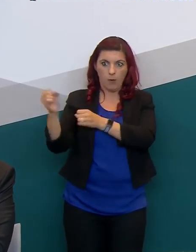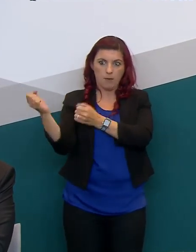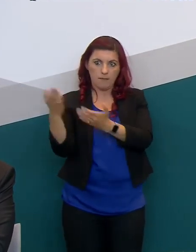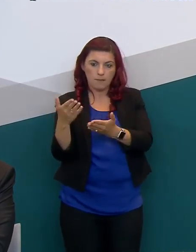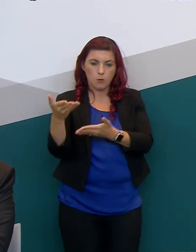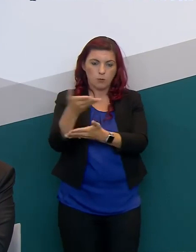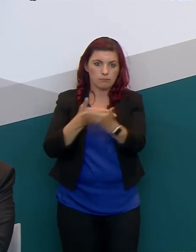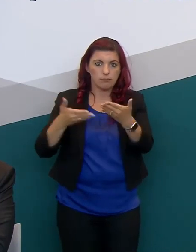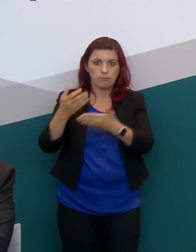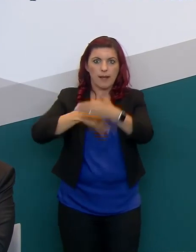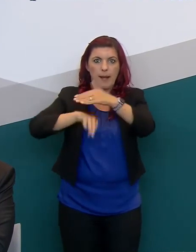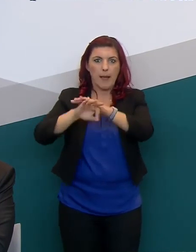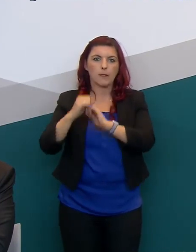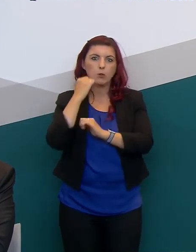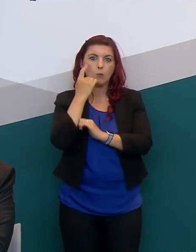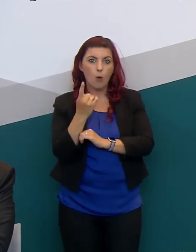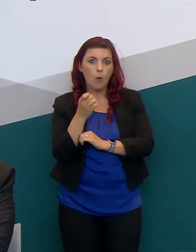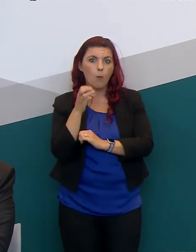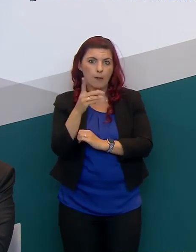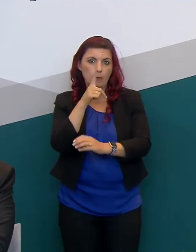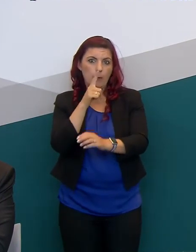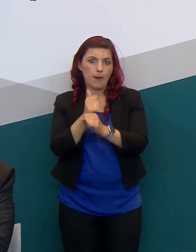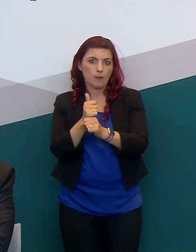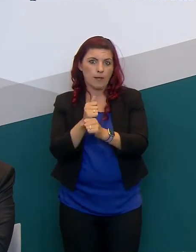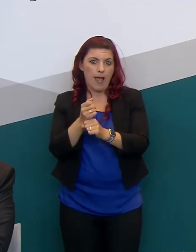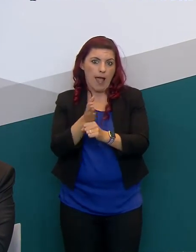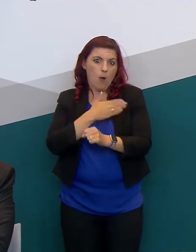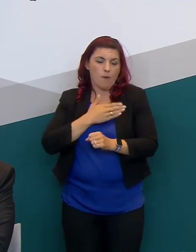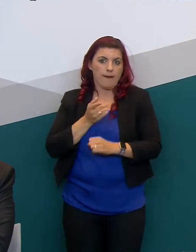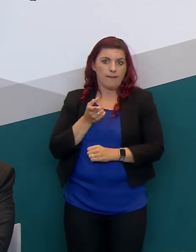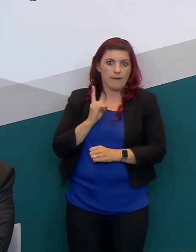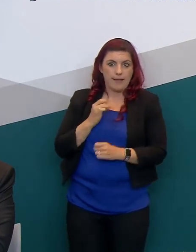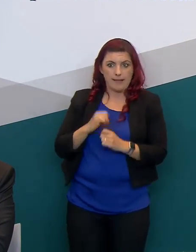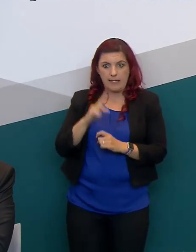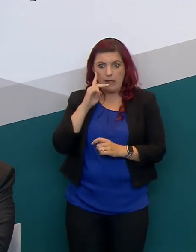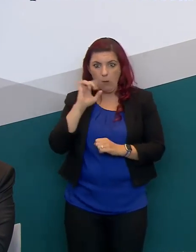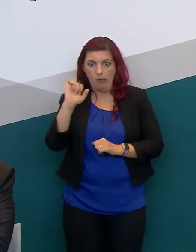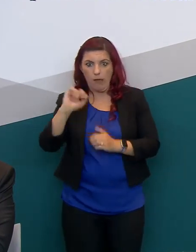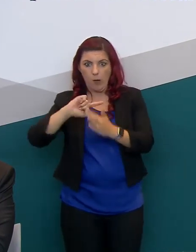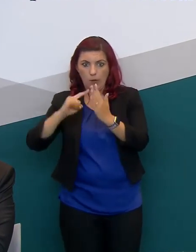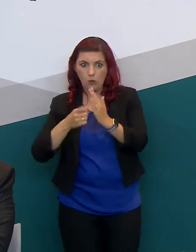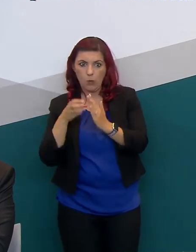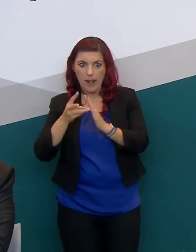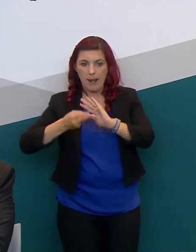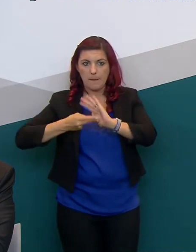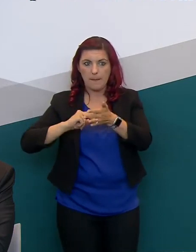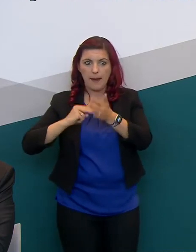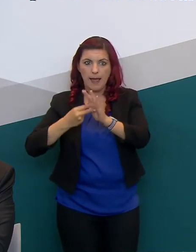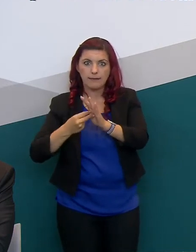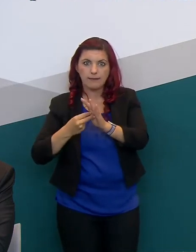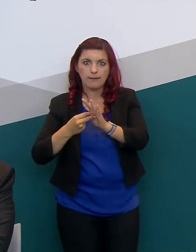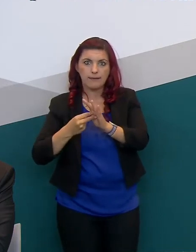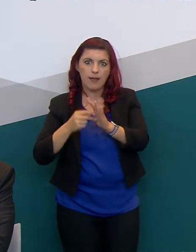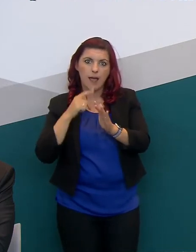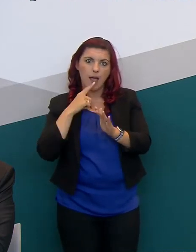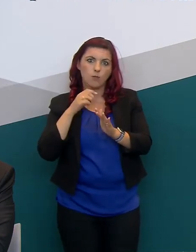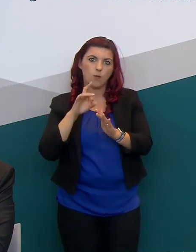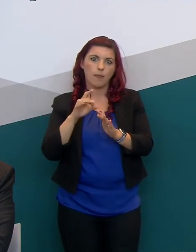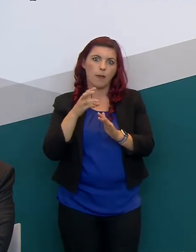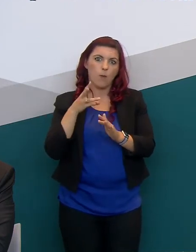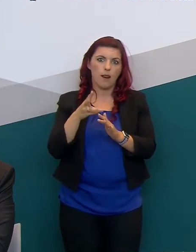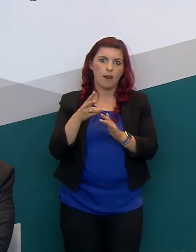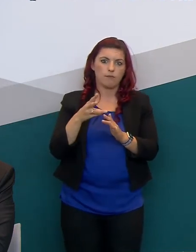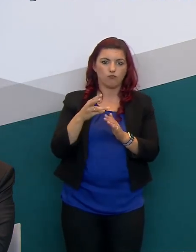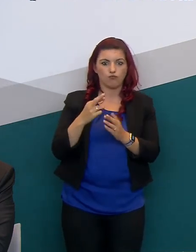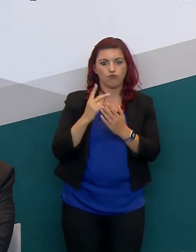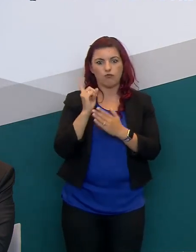Cabinet tomorrow to consider that advice in relation to what measures will be taken. But we think in broad disease terms, we're at the point at which